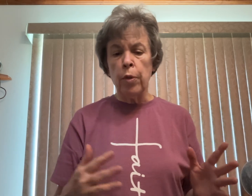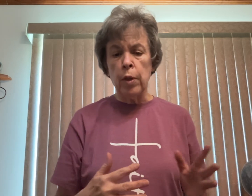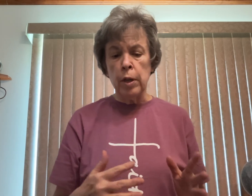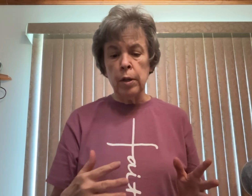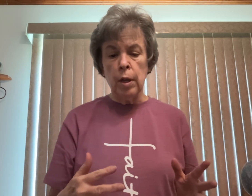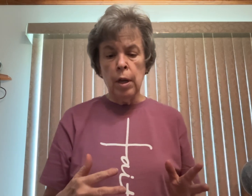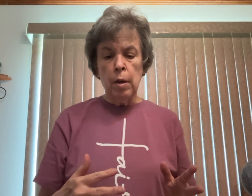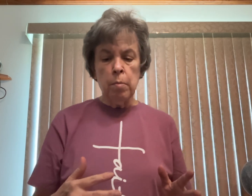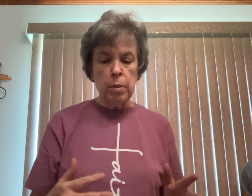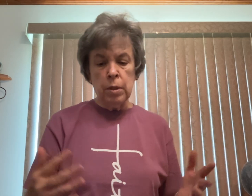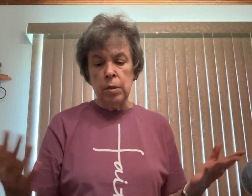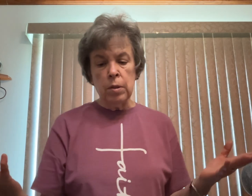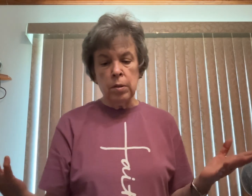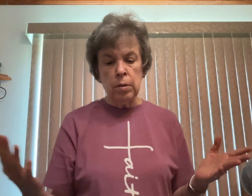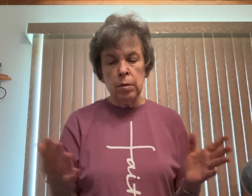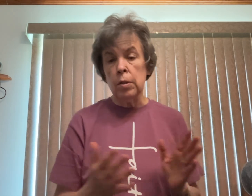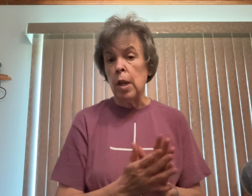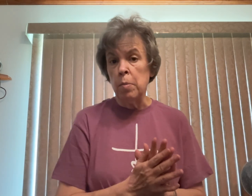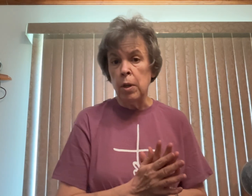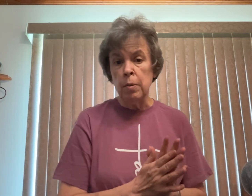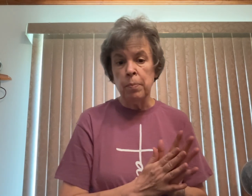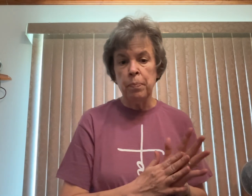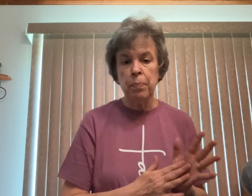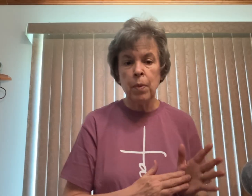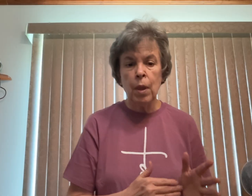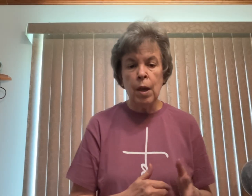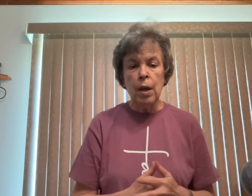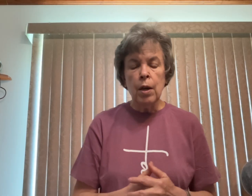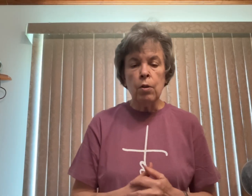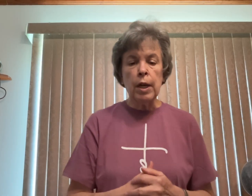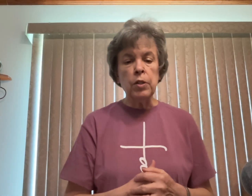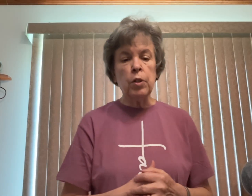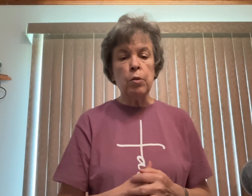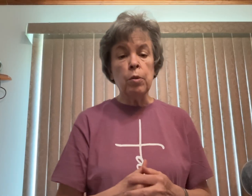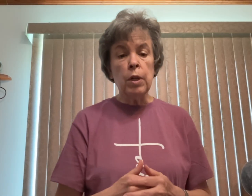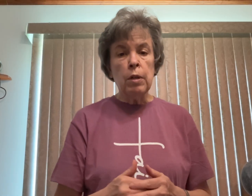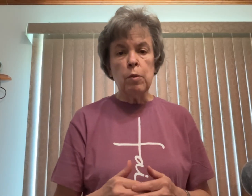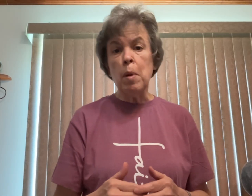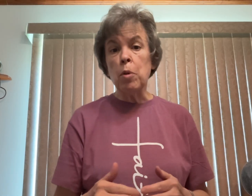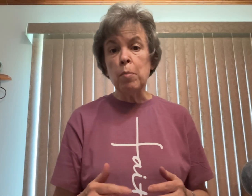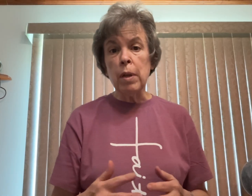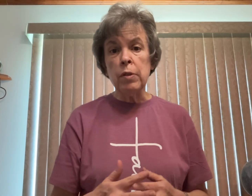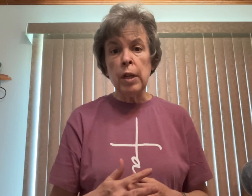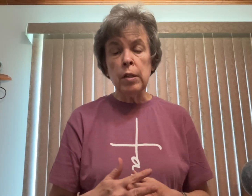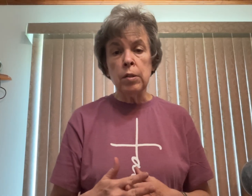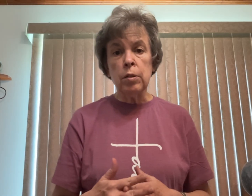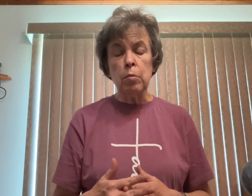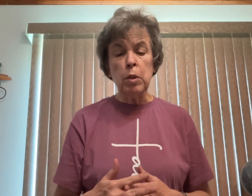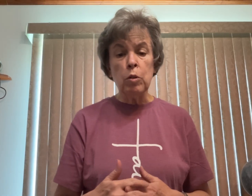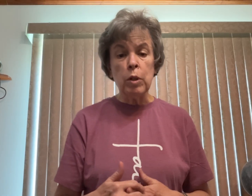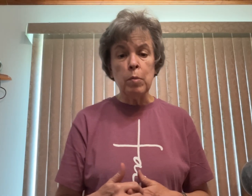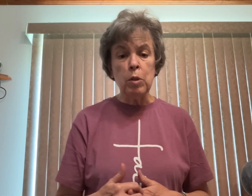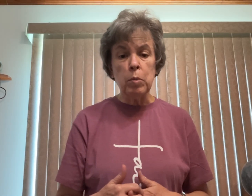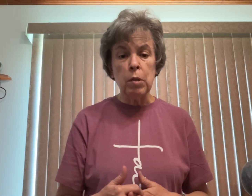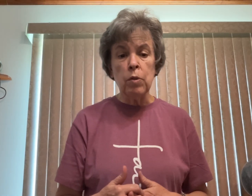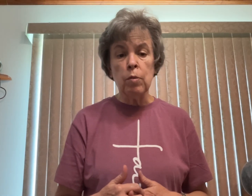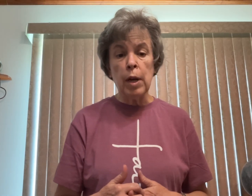thing since it's the same thing. Okay, so remember I'm left-handed, so mirror image me if you're